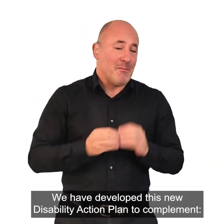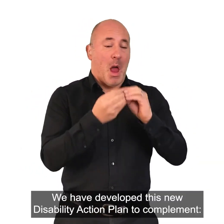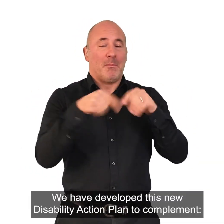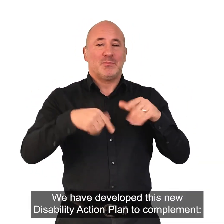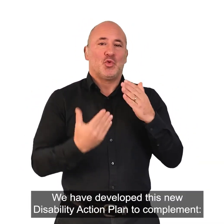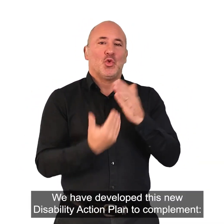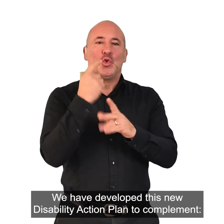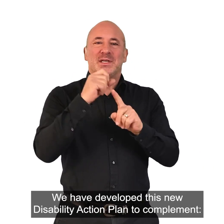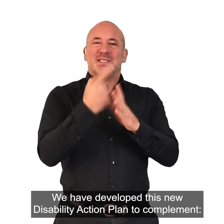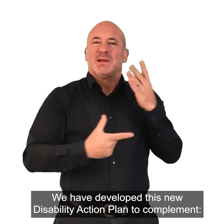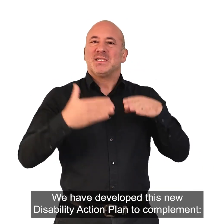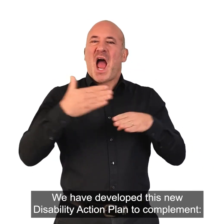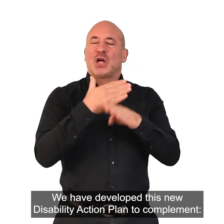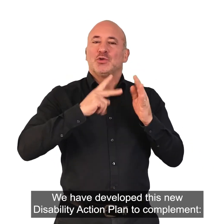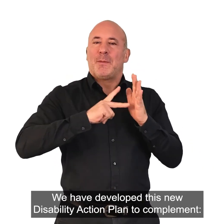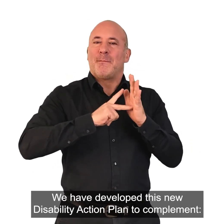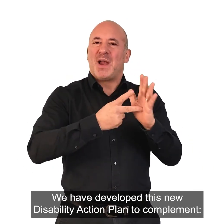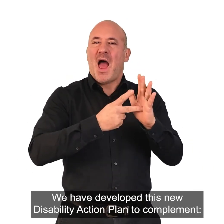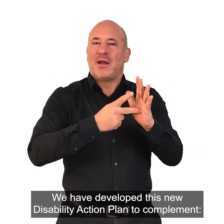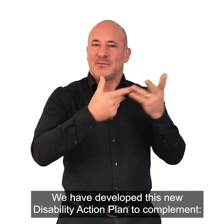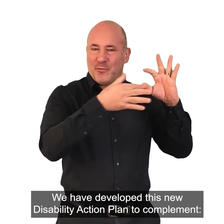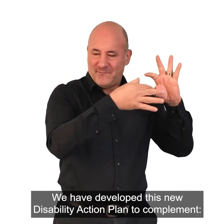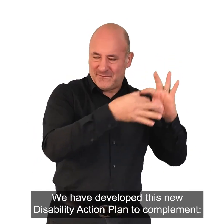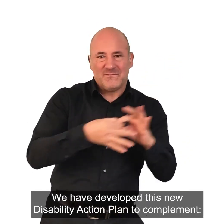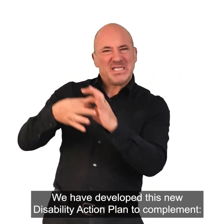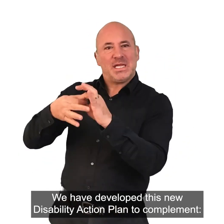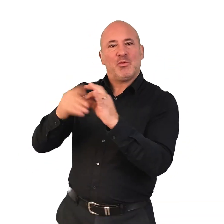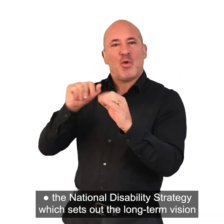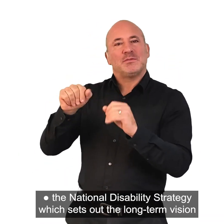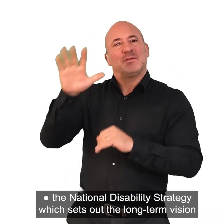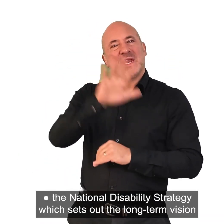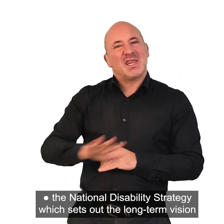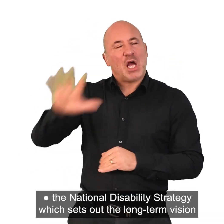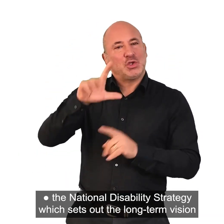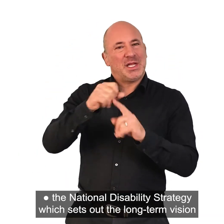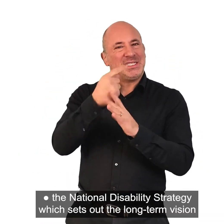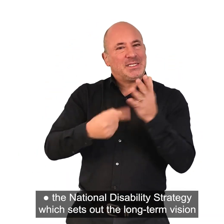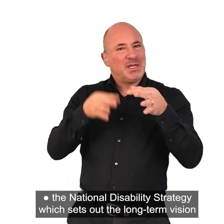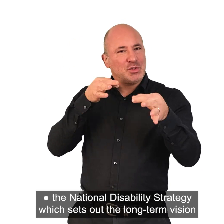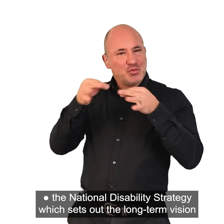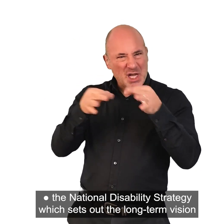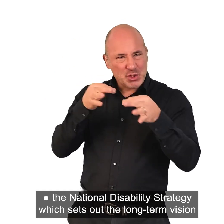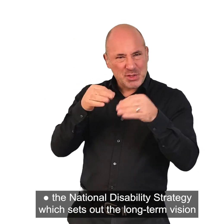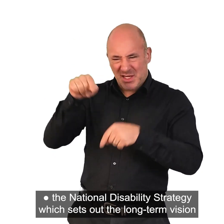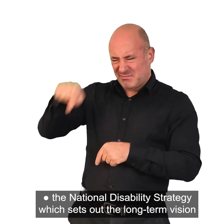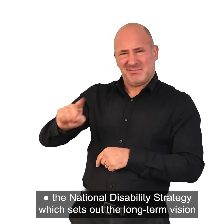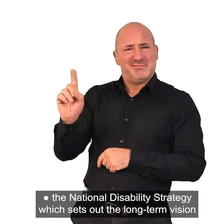We have developed this new Disability Action Plan to complement the National Disability Strategy, which sets